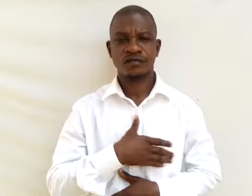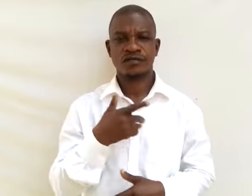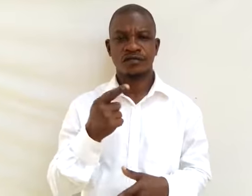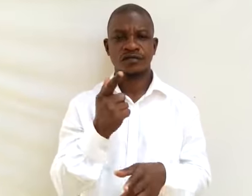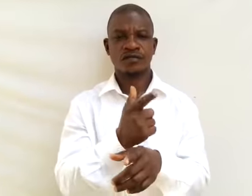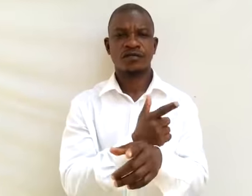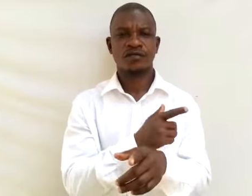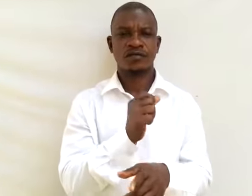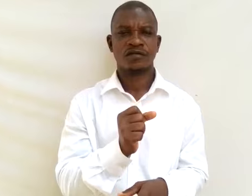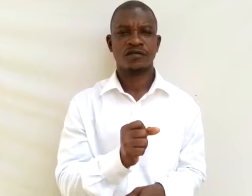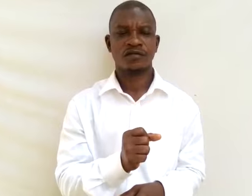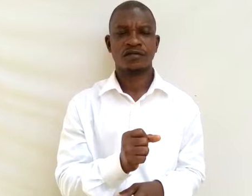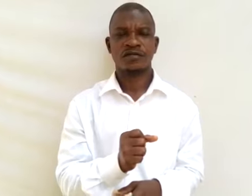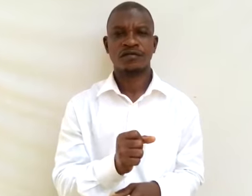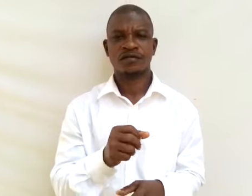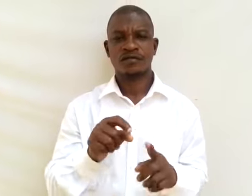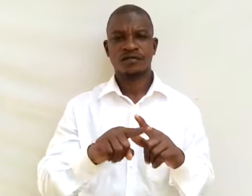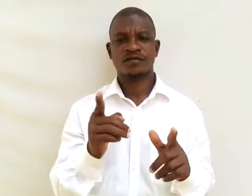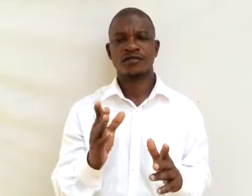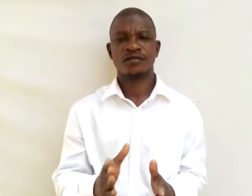lesson. Variation.